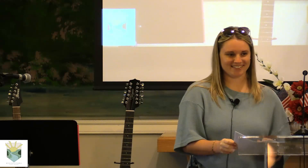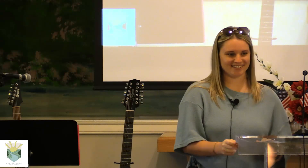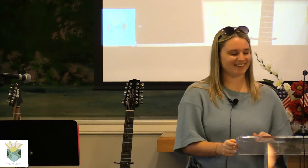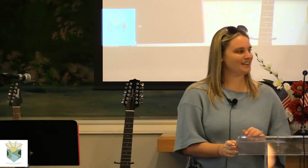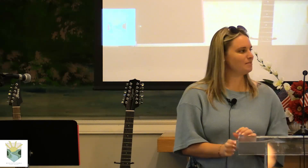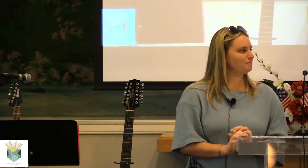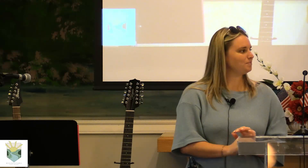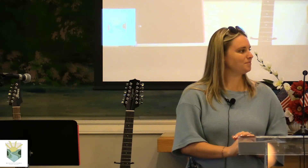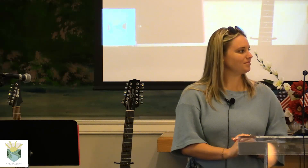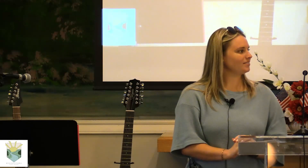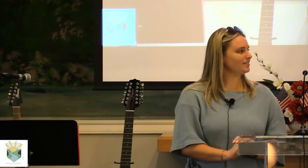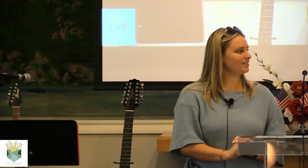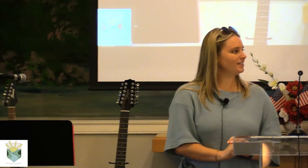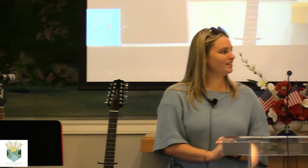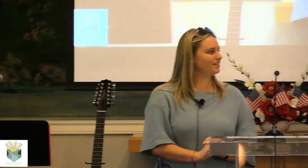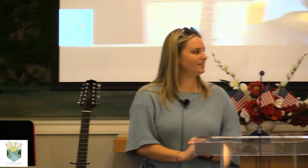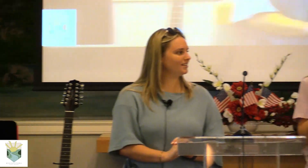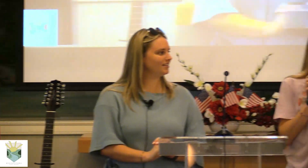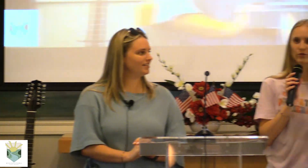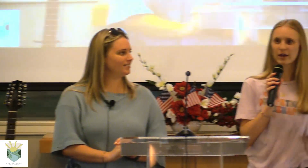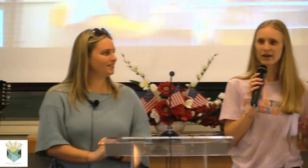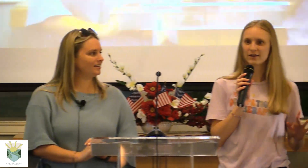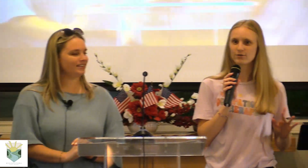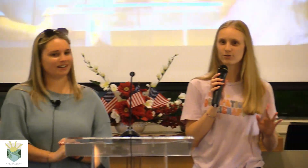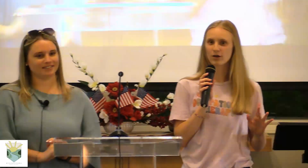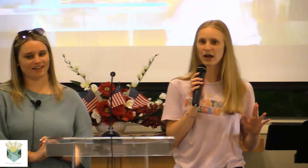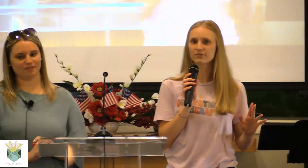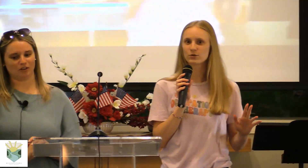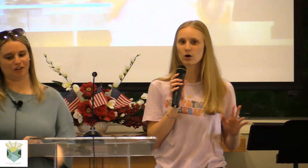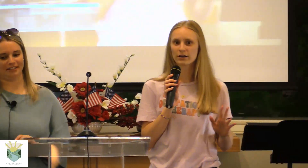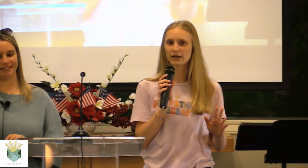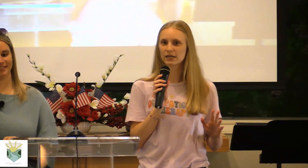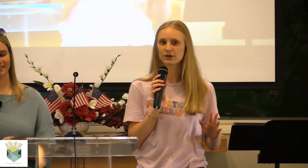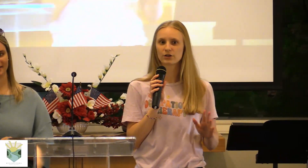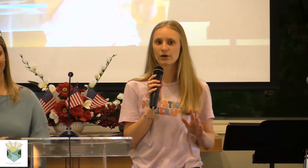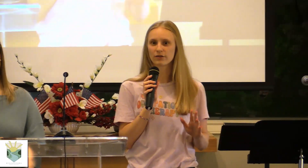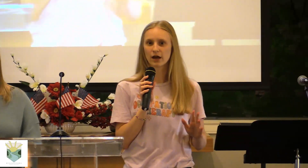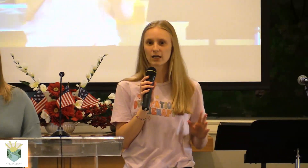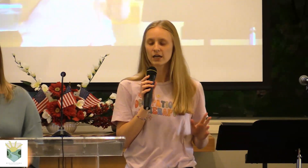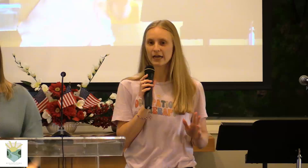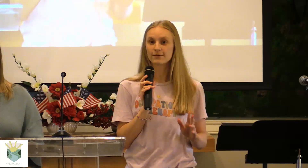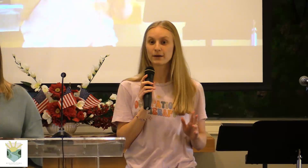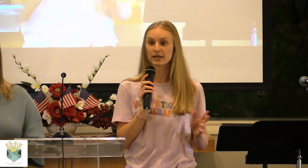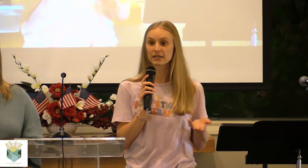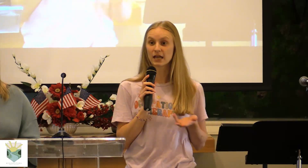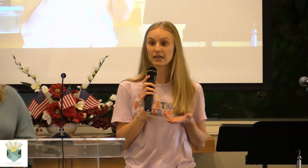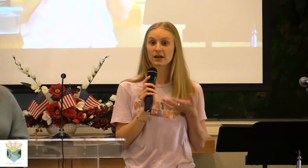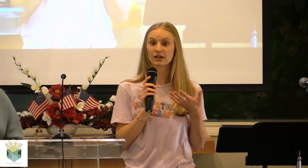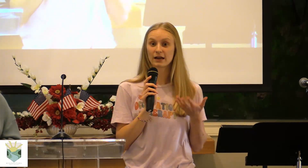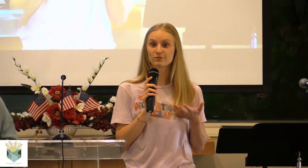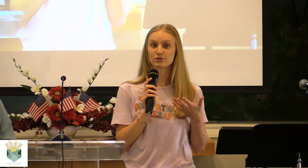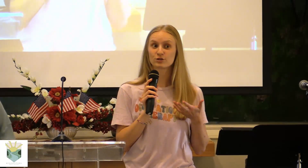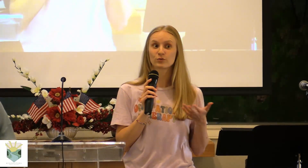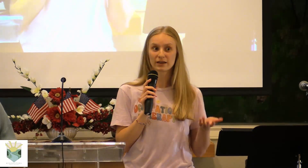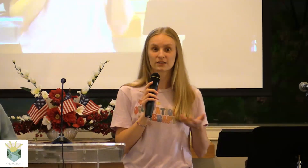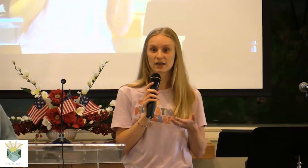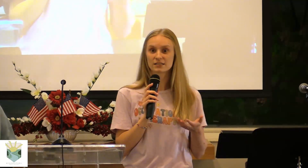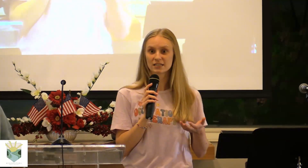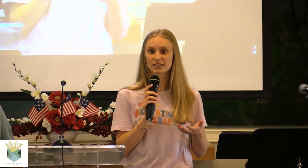earlier, like if this feels overwhelming, it's totally okay. You Yeah, do it's not kind have of to a walk lot. out of here and know that. No, you totally but it don't. like allows you to recognize it more.